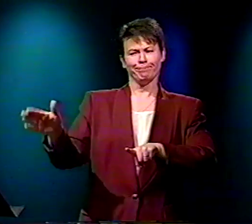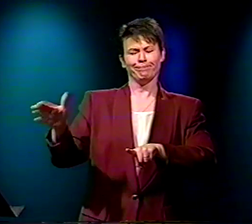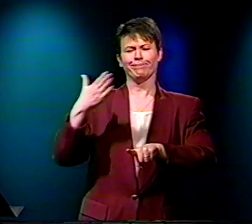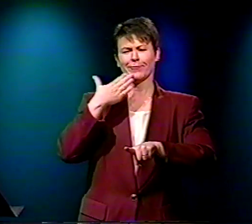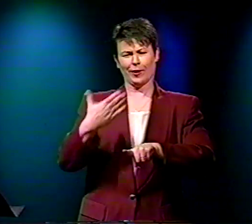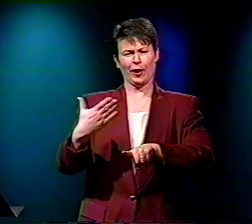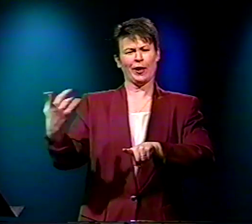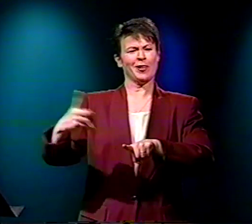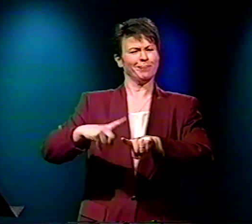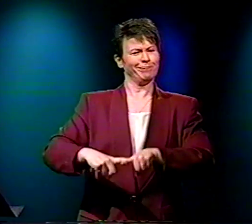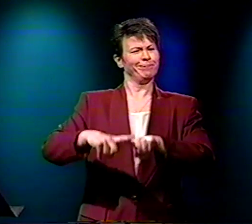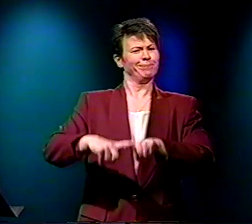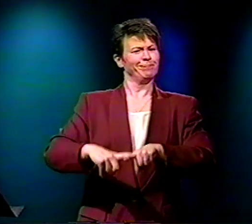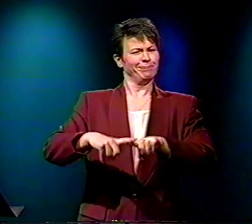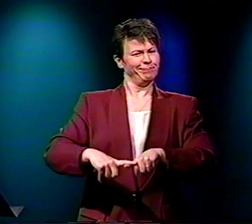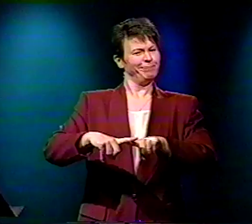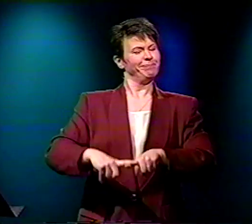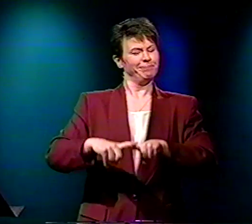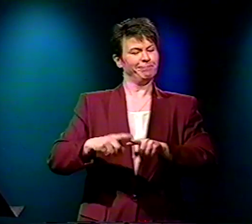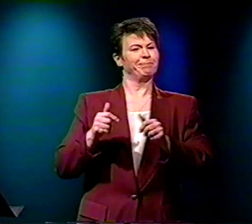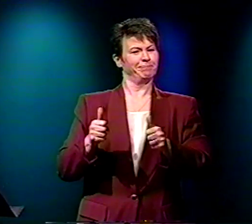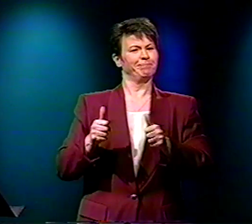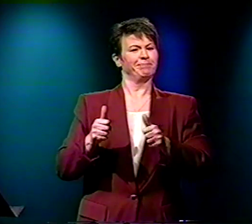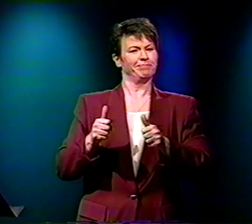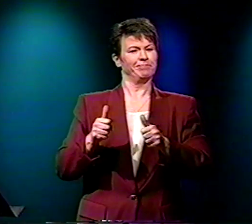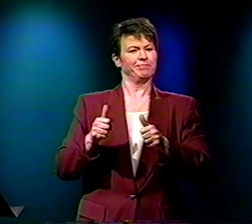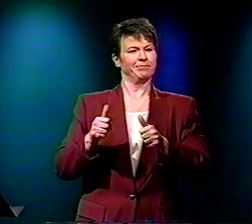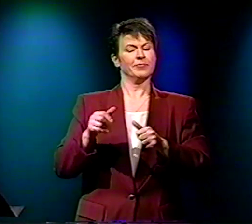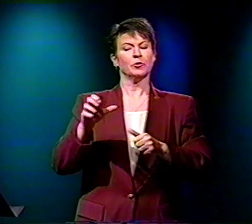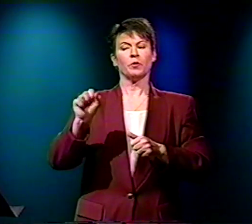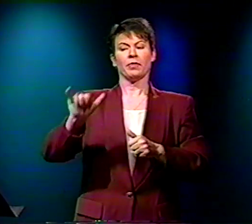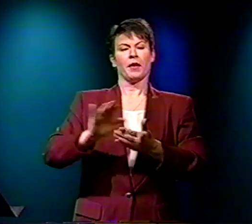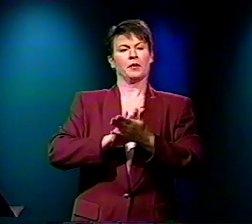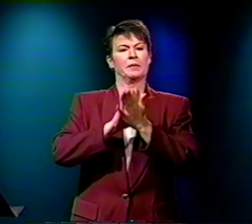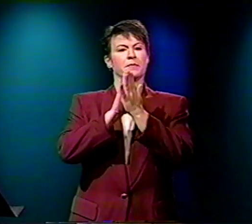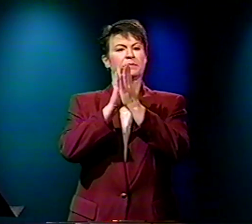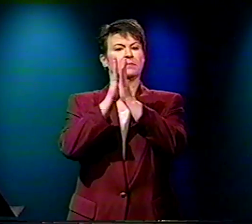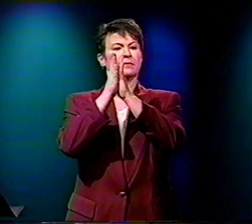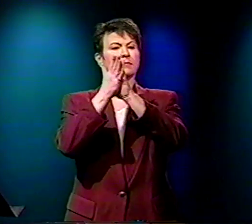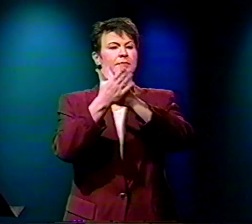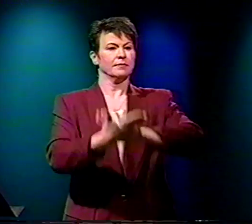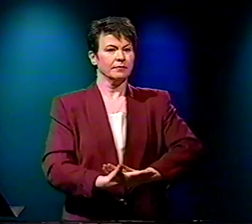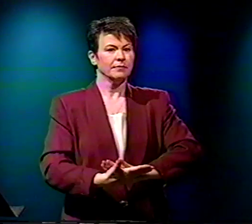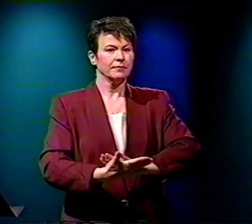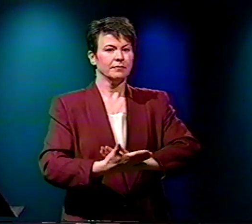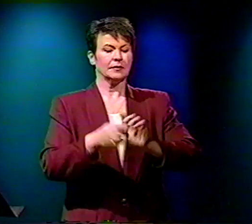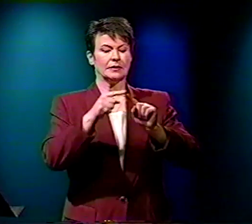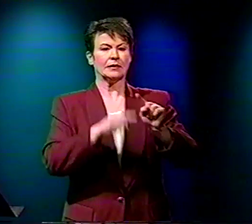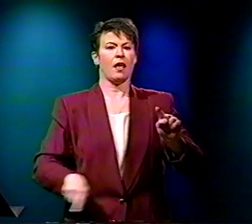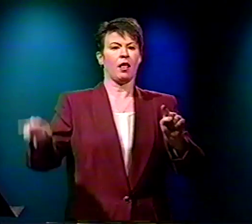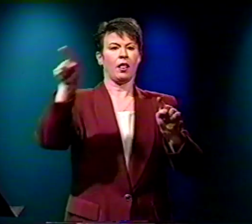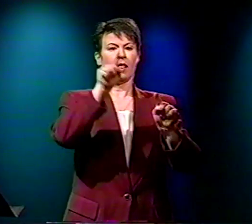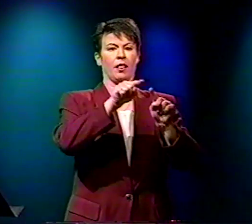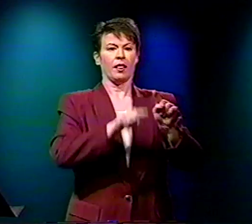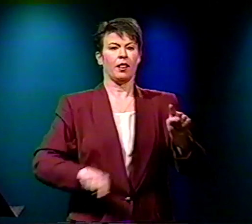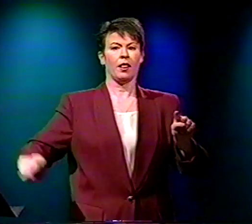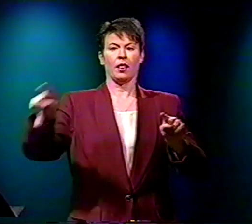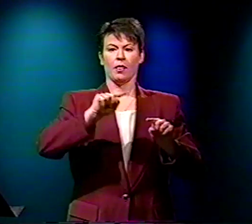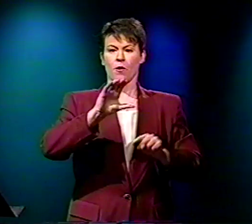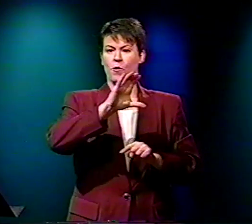They expect and want that dependency, and that the dependency is a positive experience for the interpreter. And so therefore we